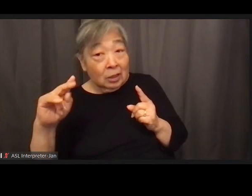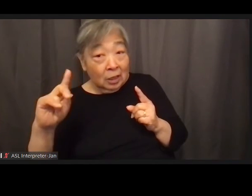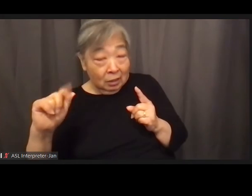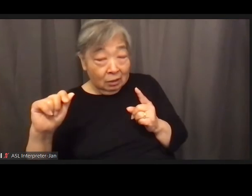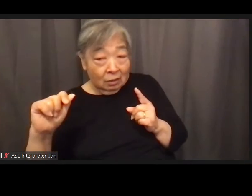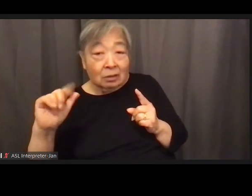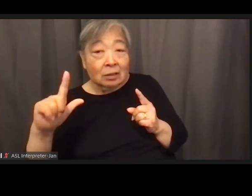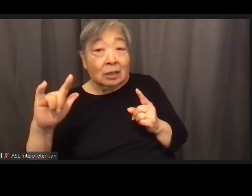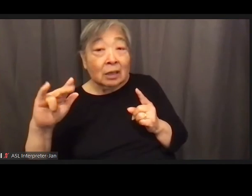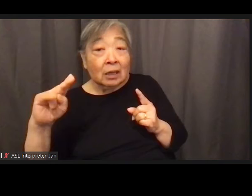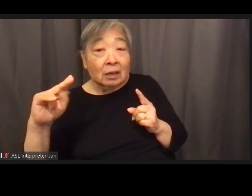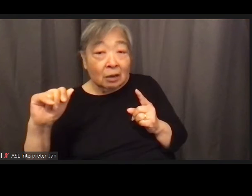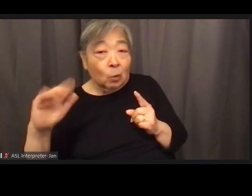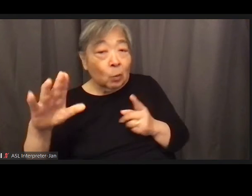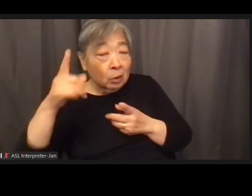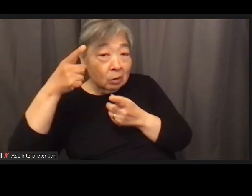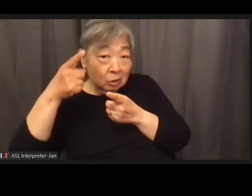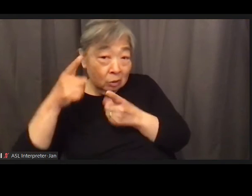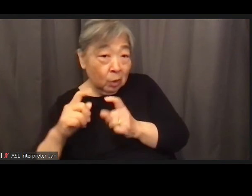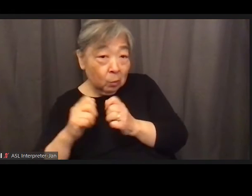We didn't think of